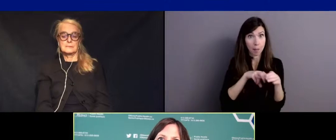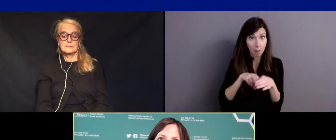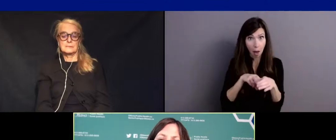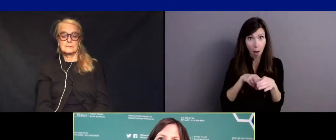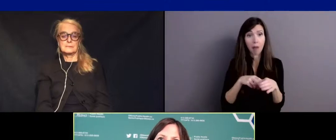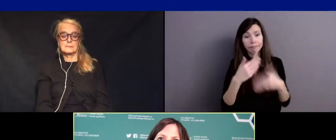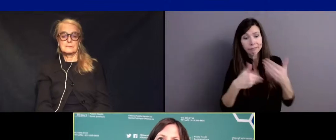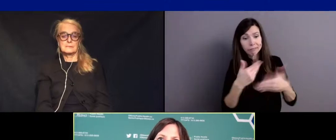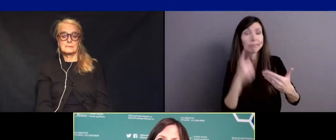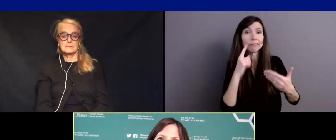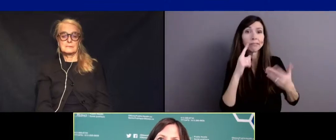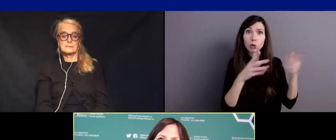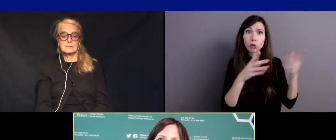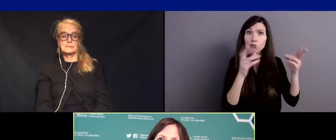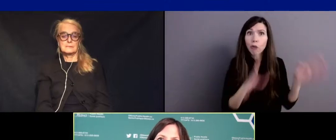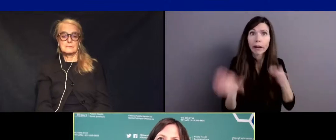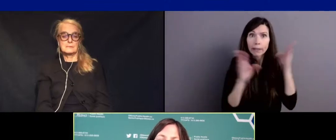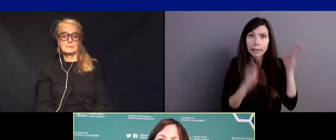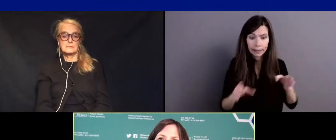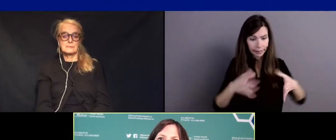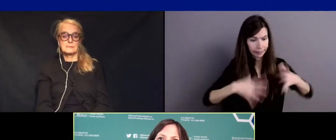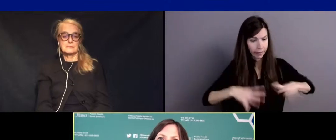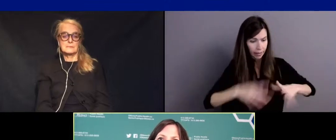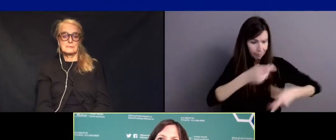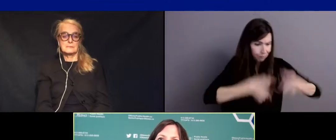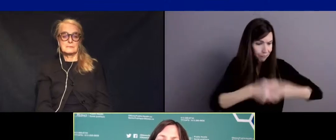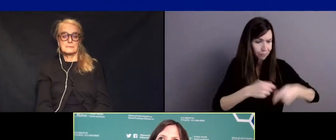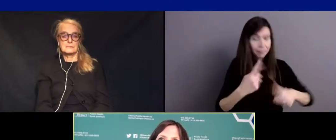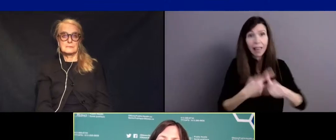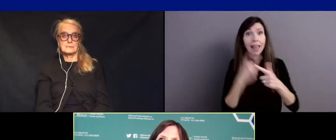practices where people are in contact with each other.